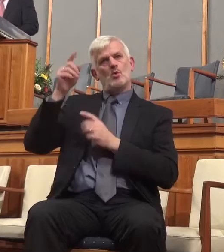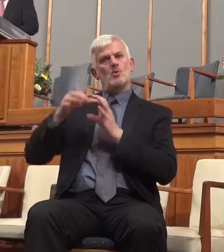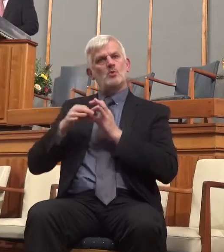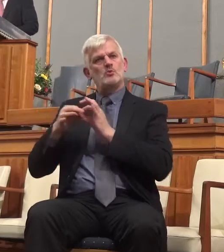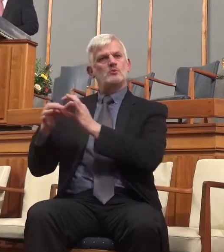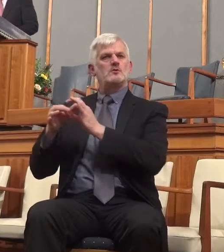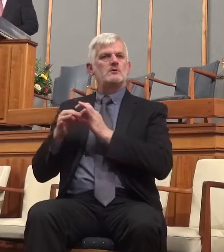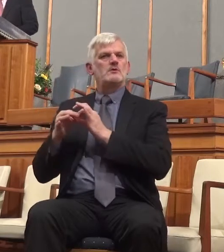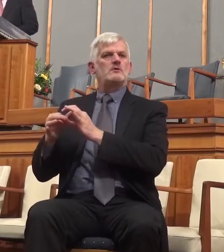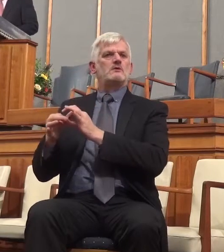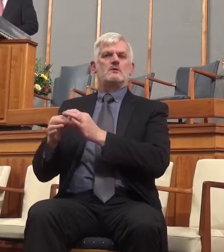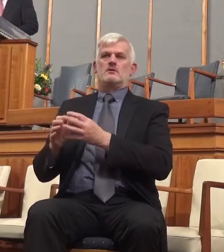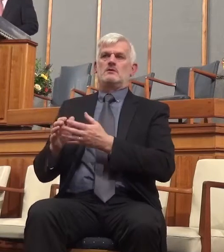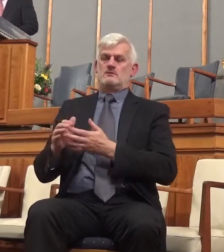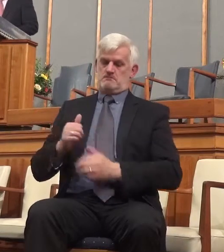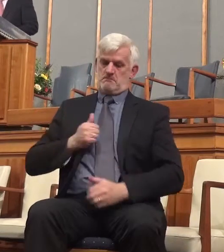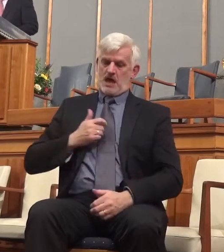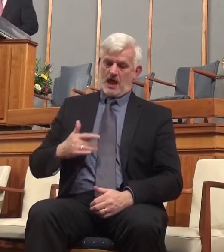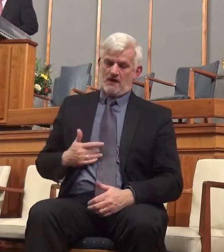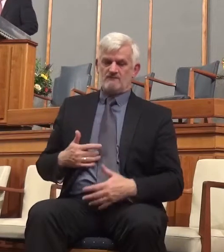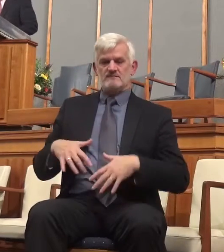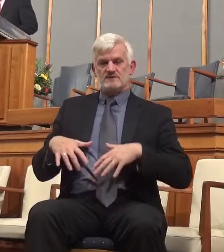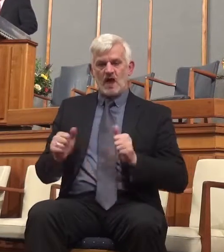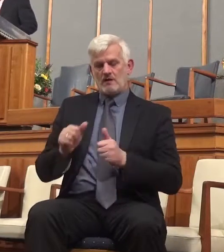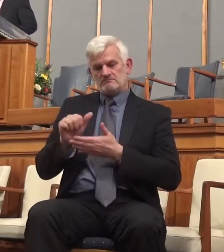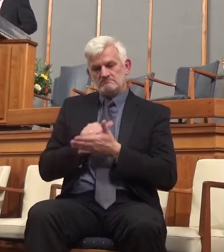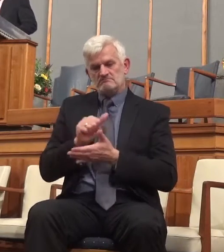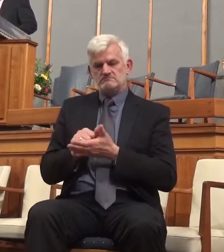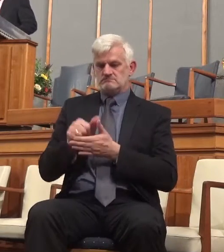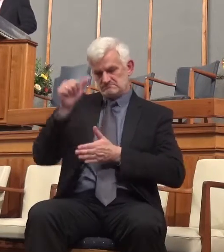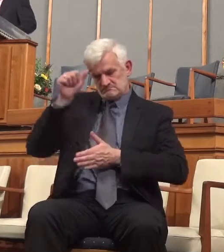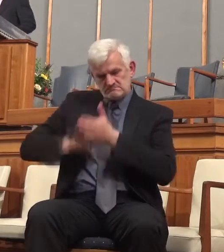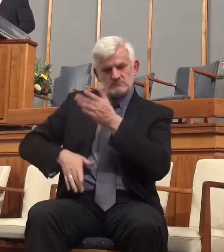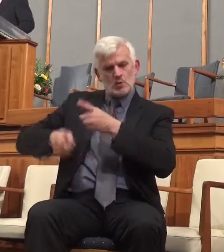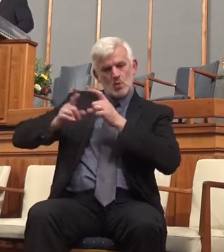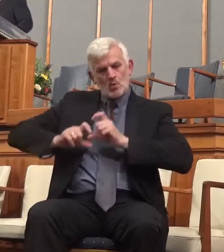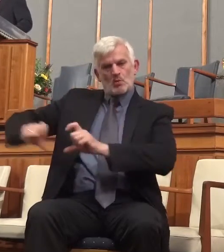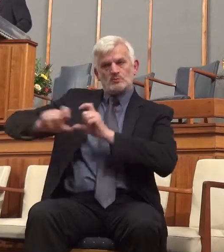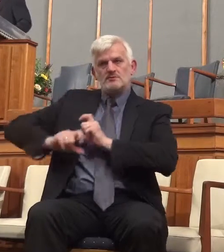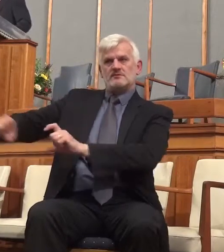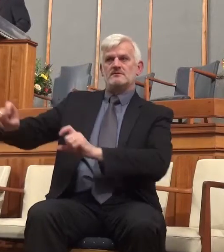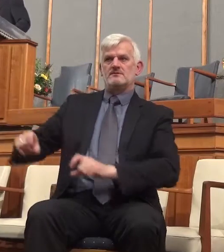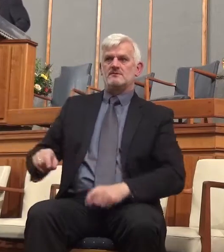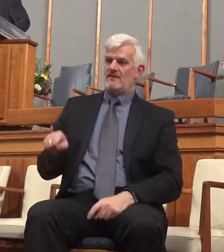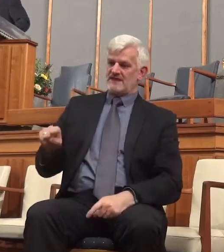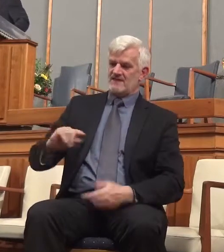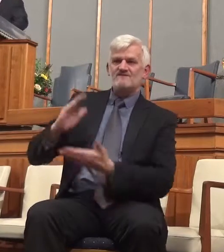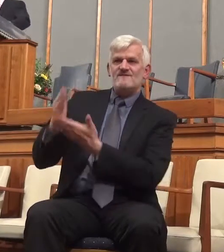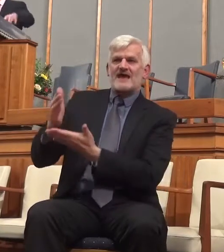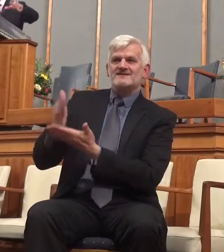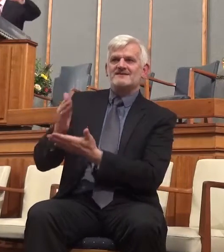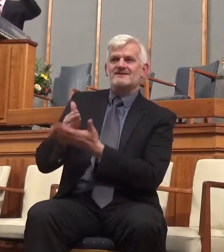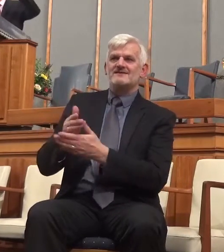him. And so the life of proving him begins in earnest. Nothing could be more scientific than